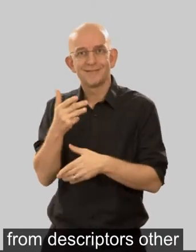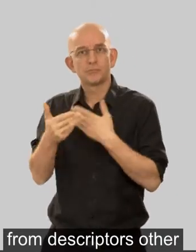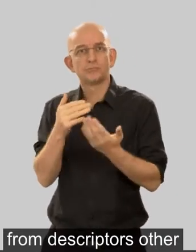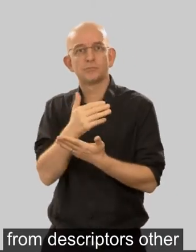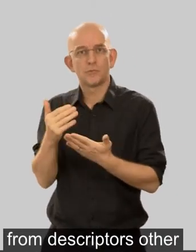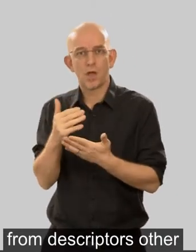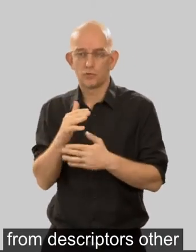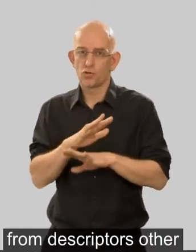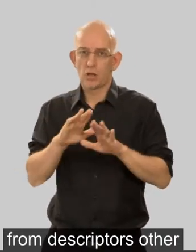appliances,